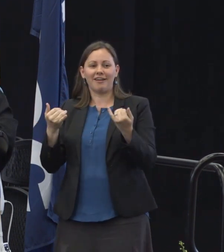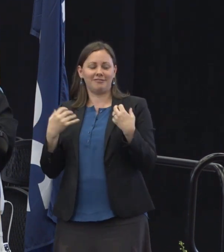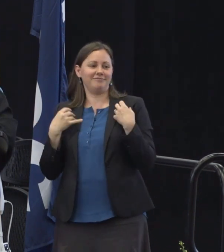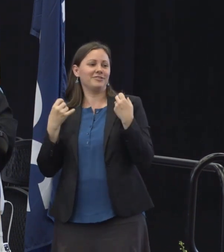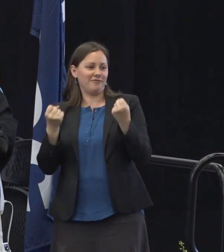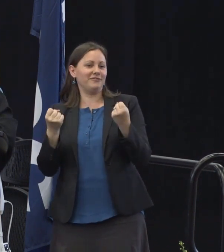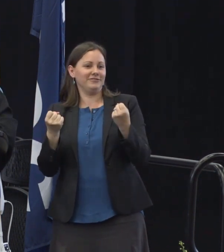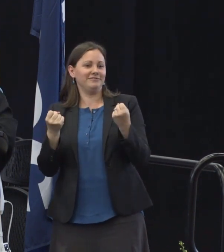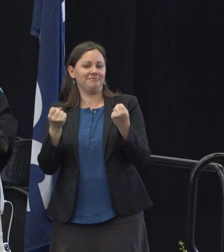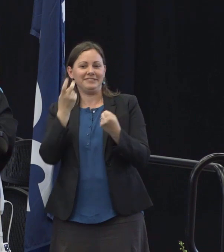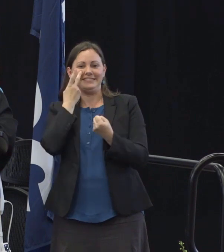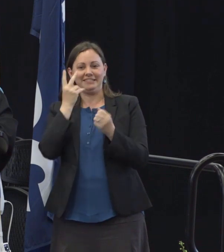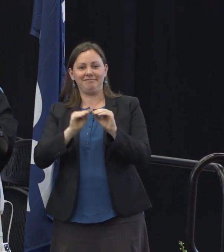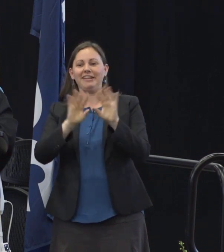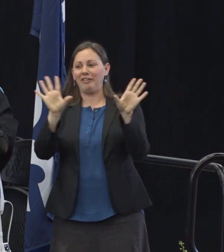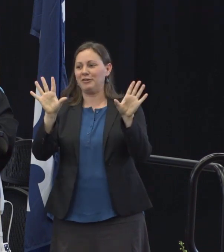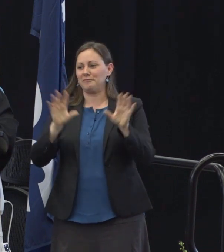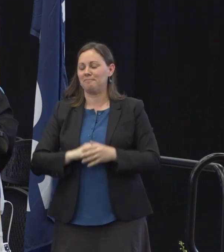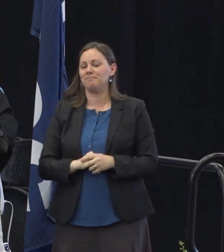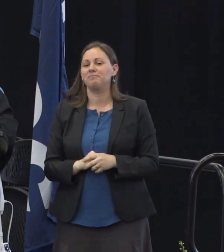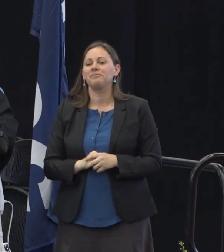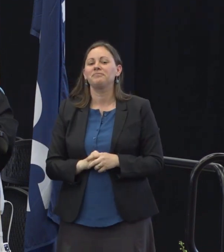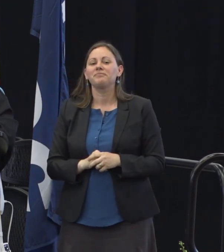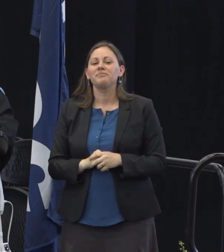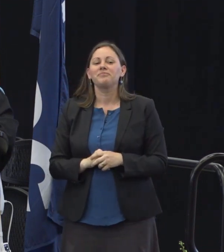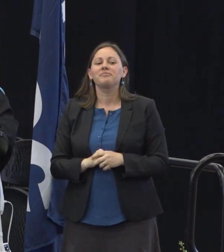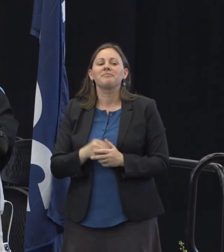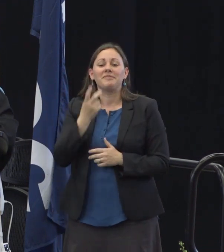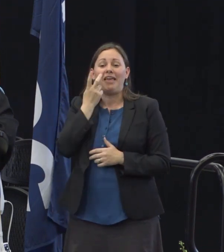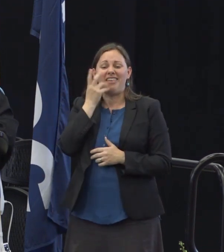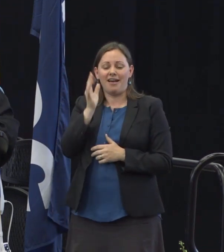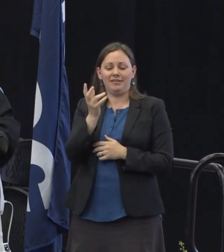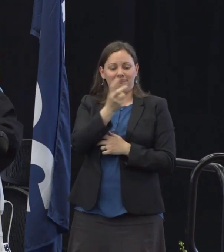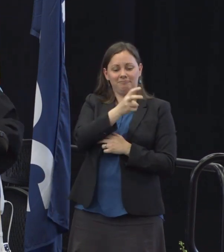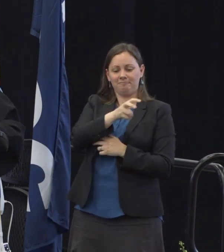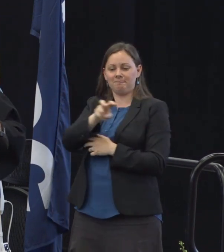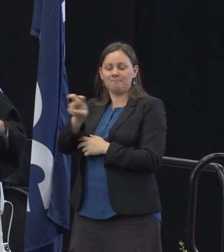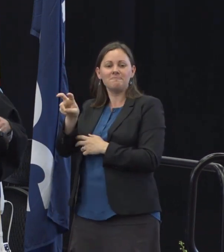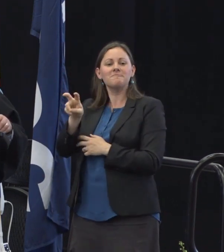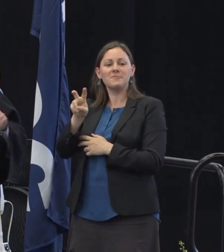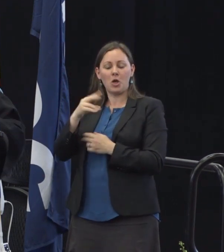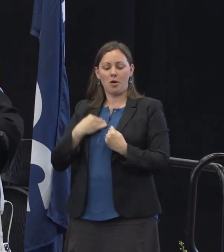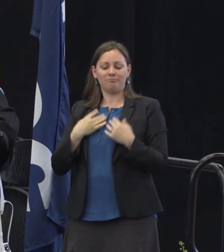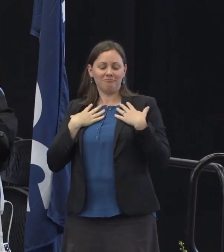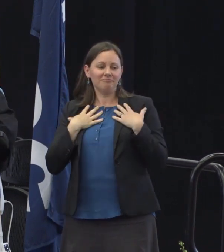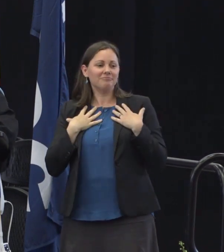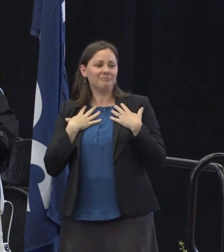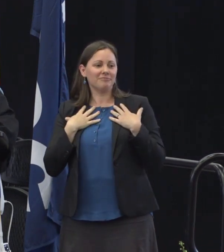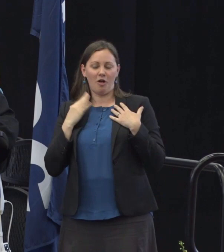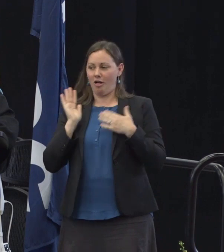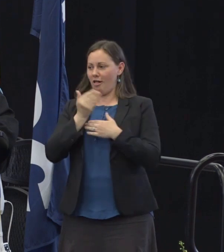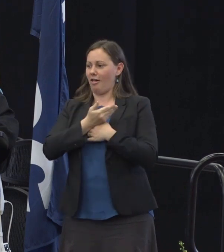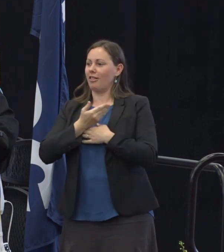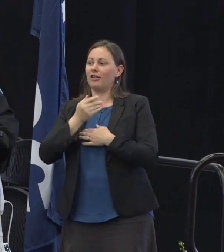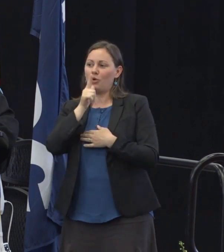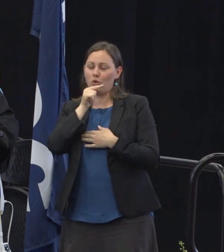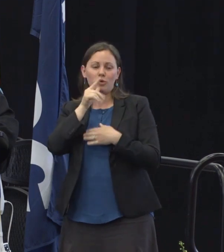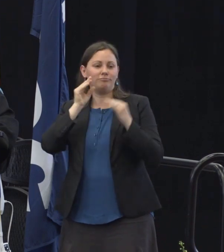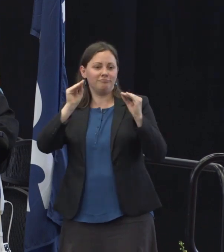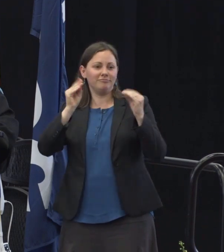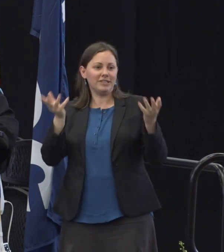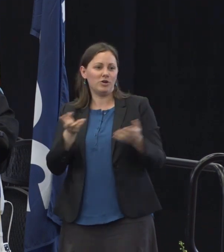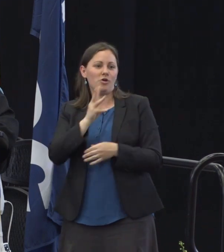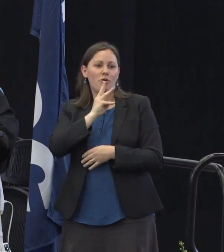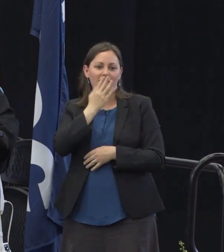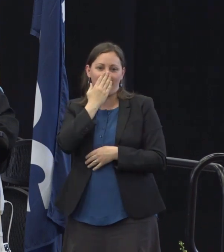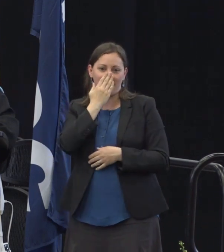place, confidence. Witnessing that growth is extremely rewarding for myself and the whole Waterfront campus